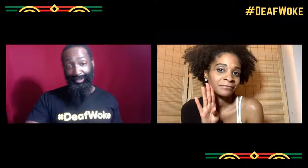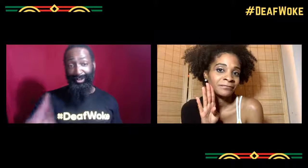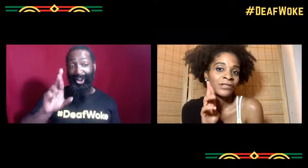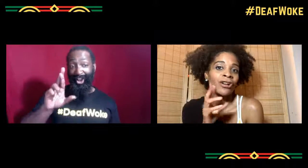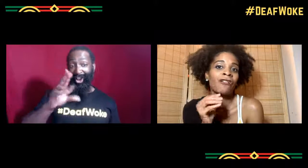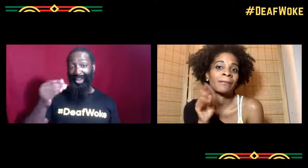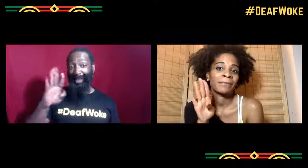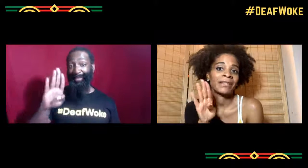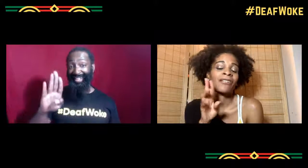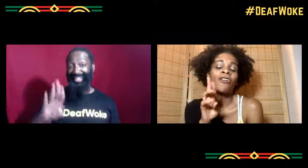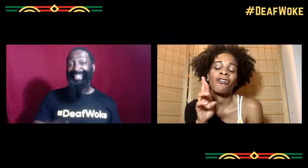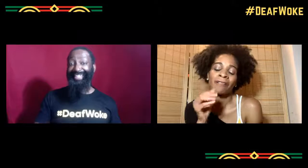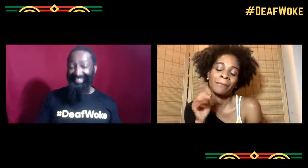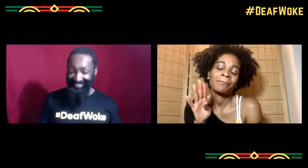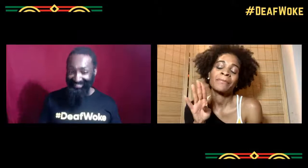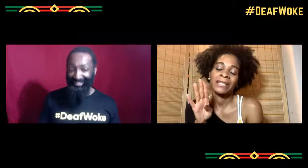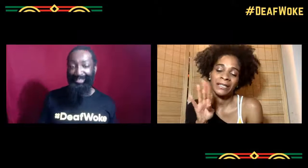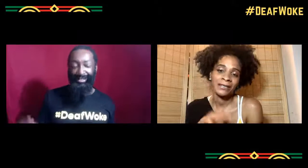of R&B.